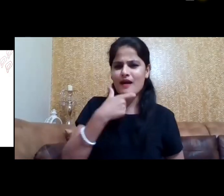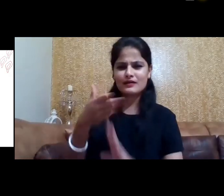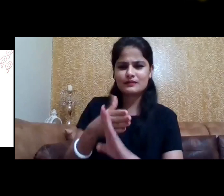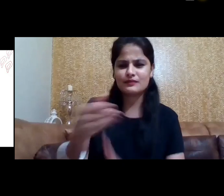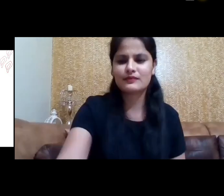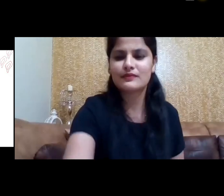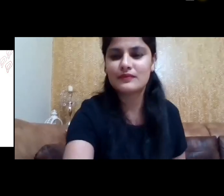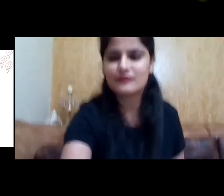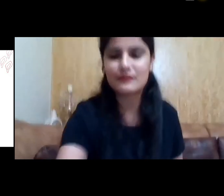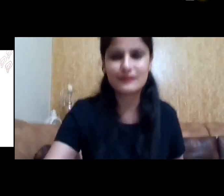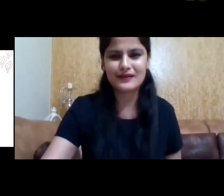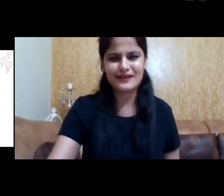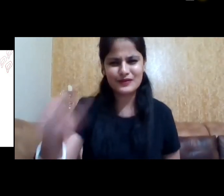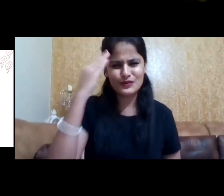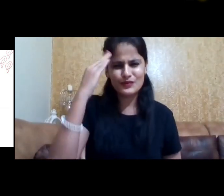So